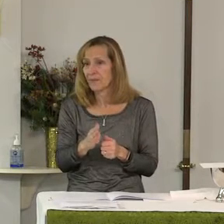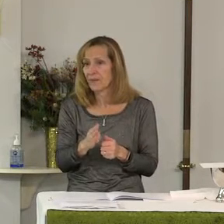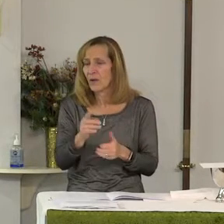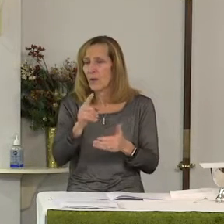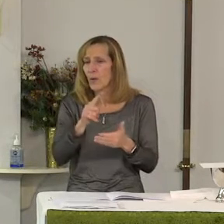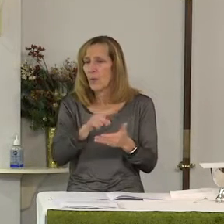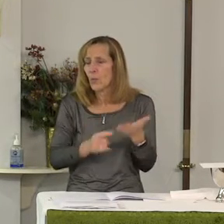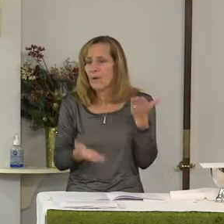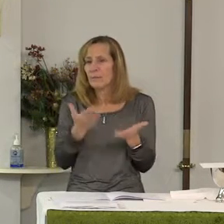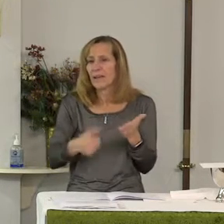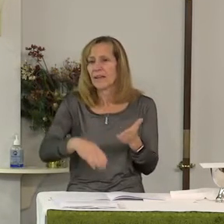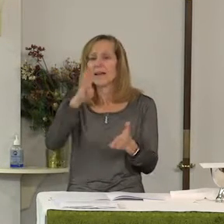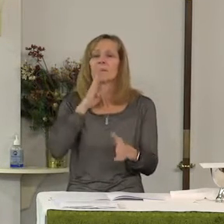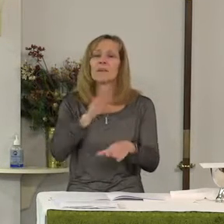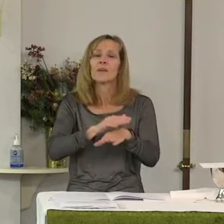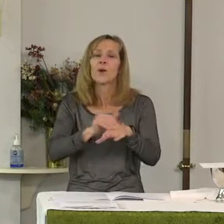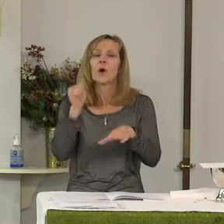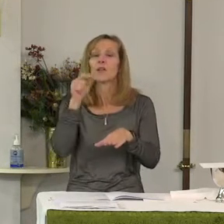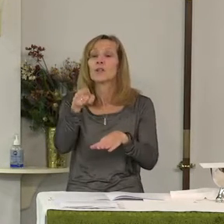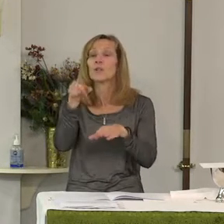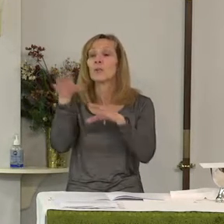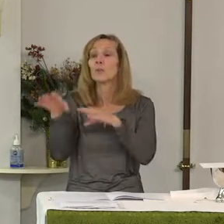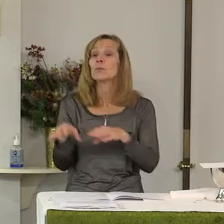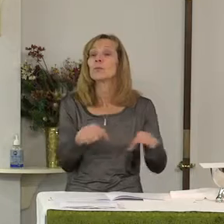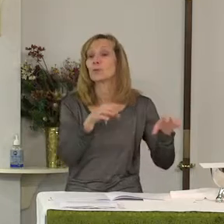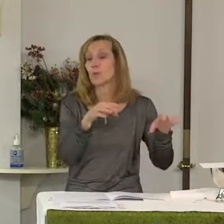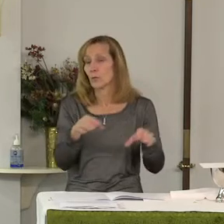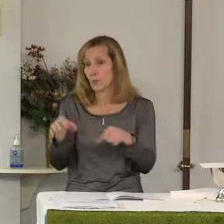What might God be calling you to do?